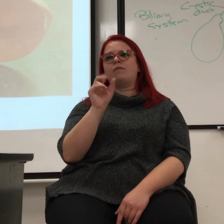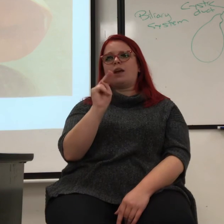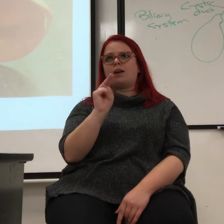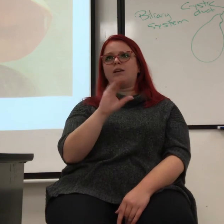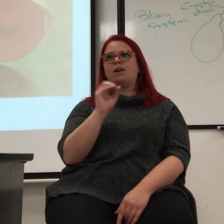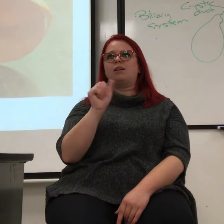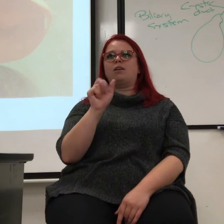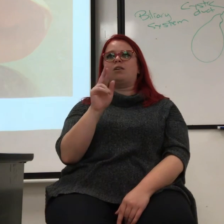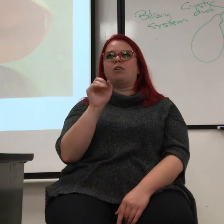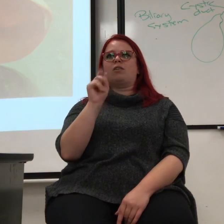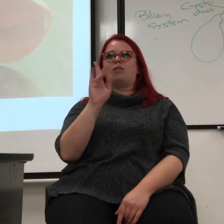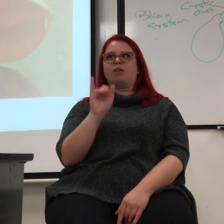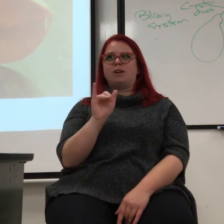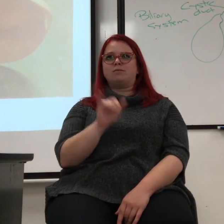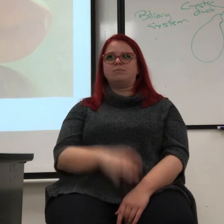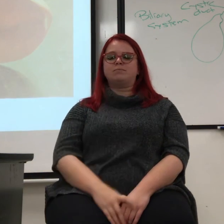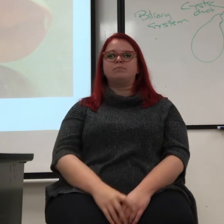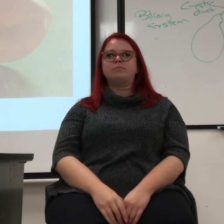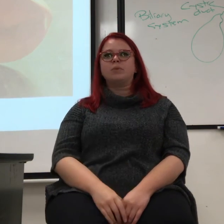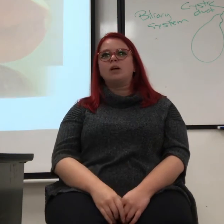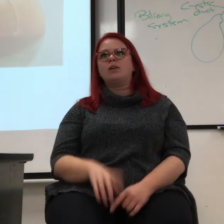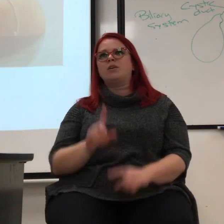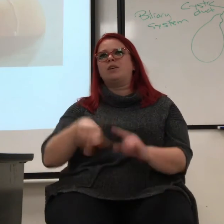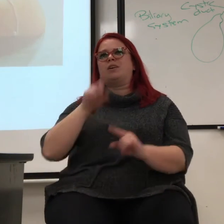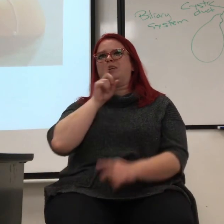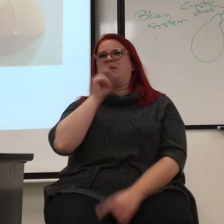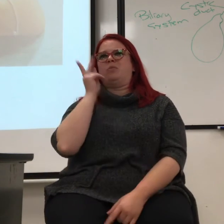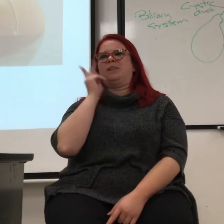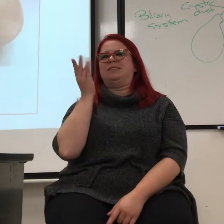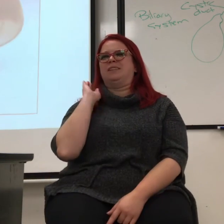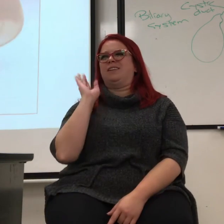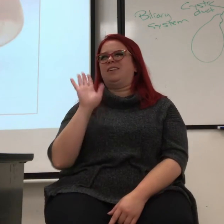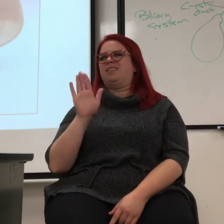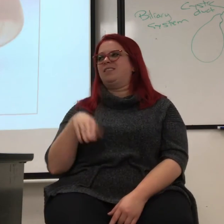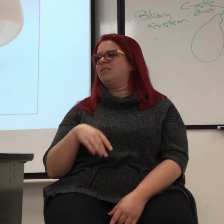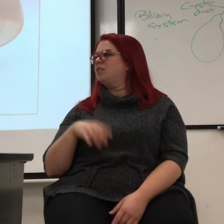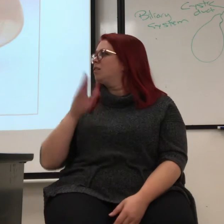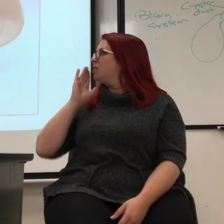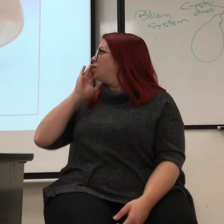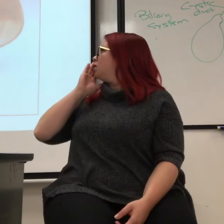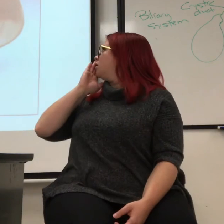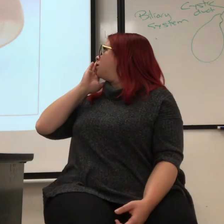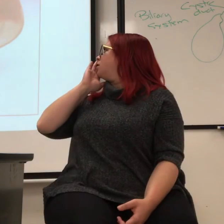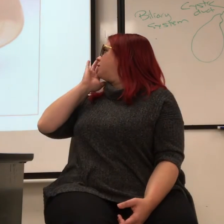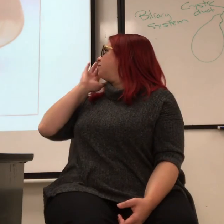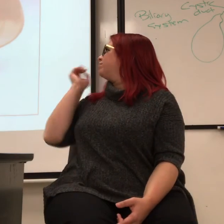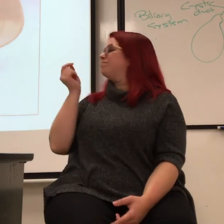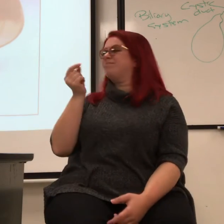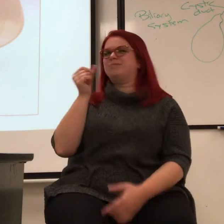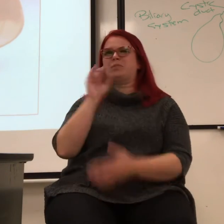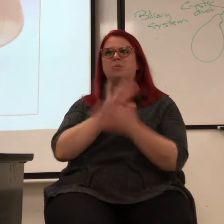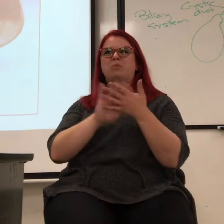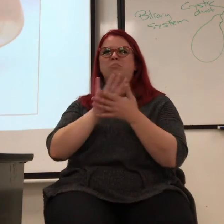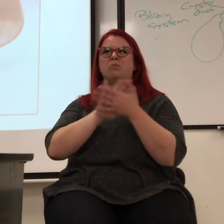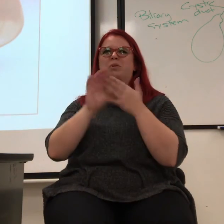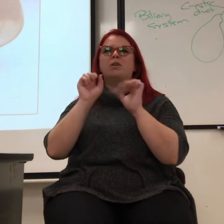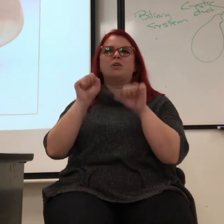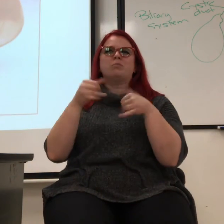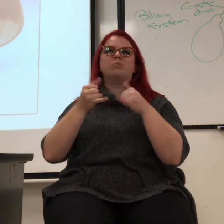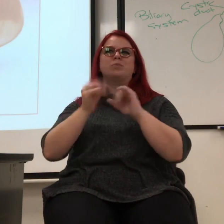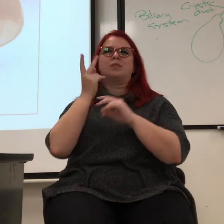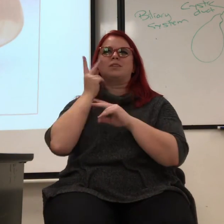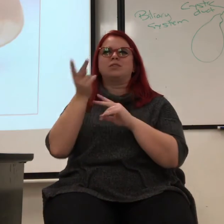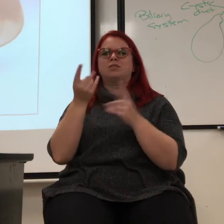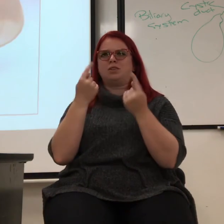Okay. And there, we can't really see it there. Let's move on. Can't see it in there. It's a little blurry, you can still see it. Let's